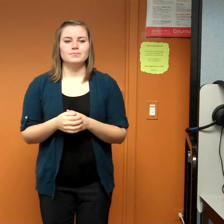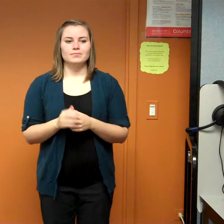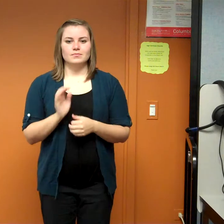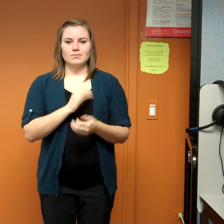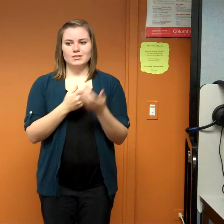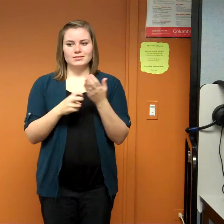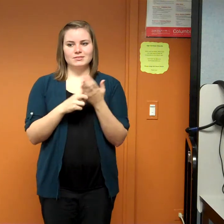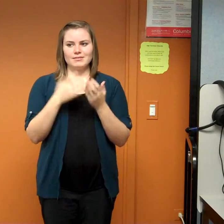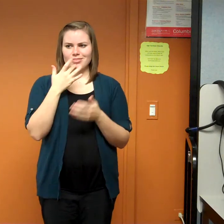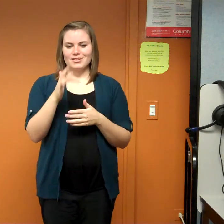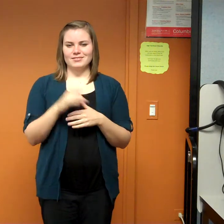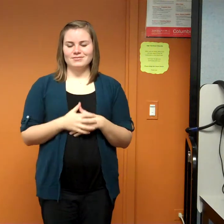tickets.